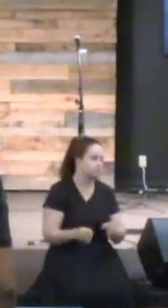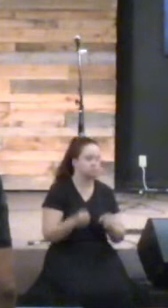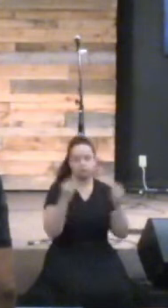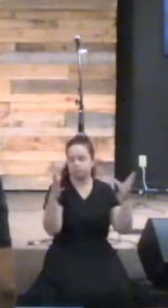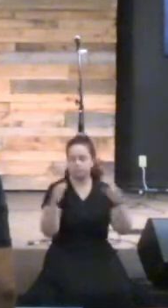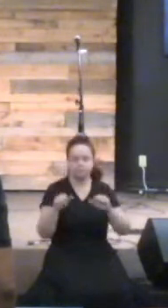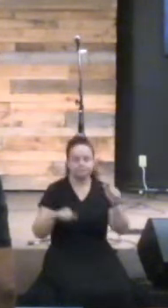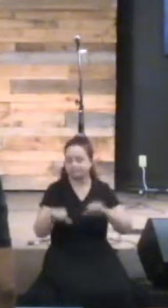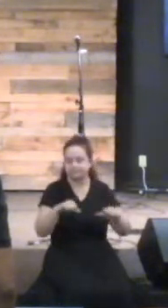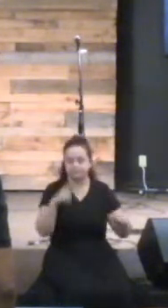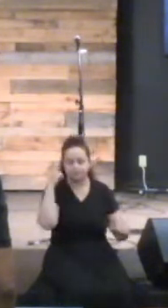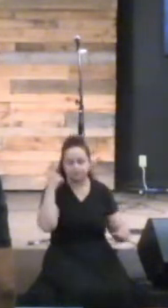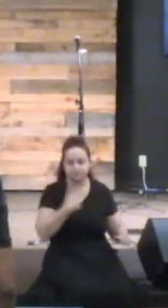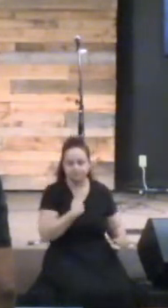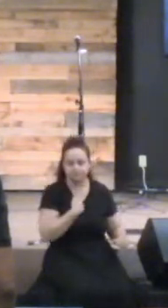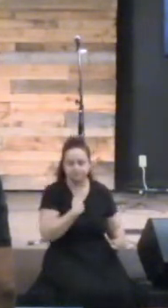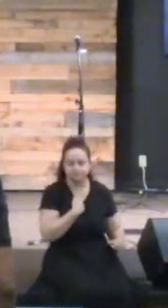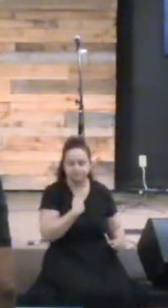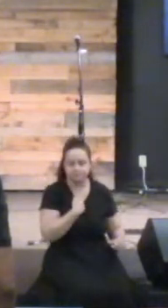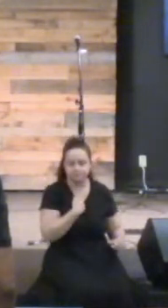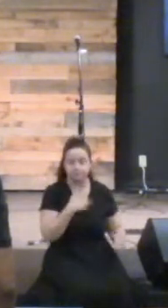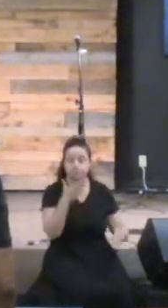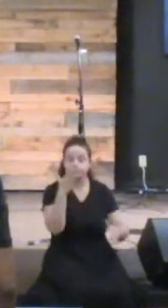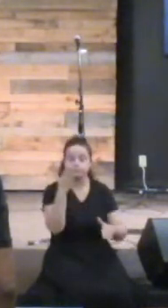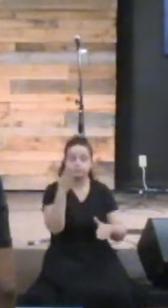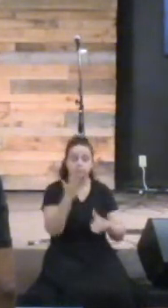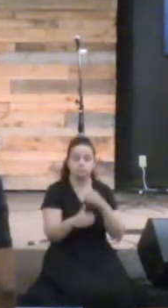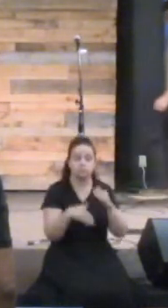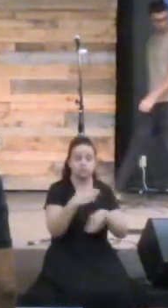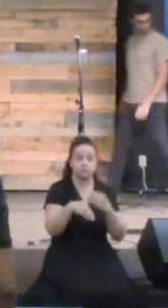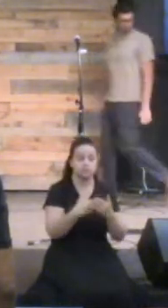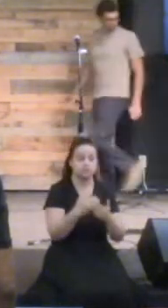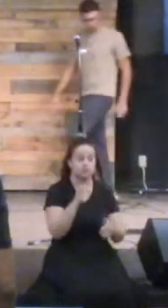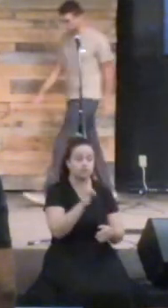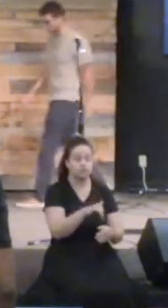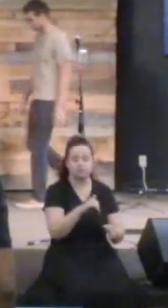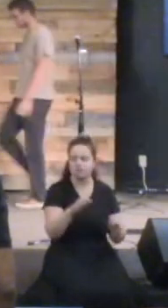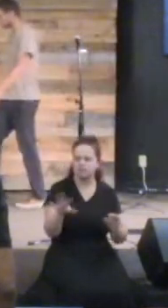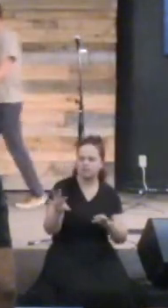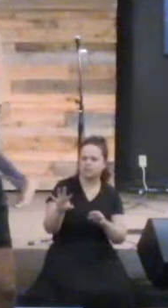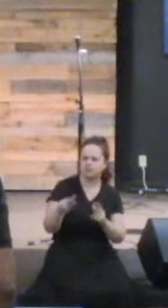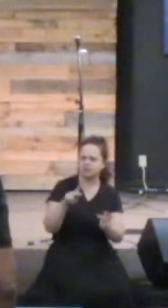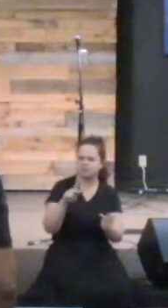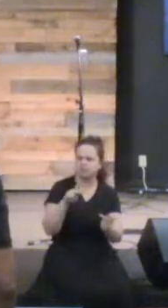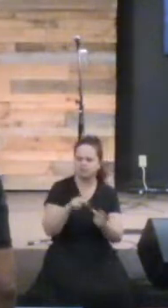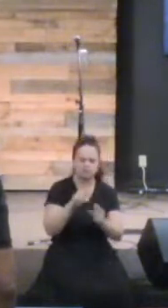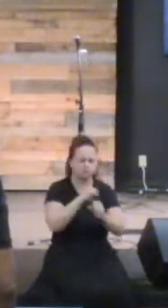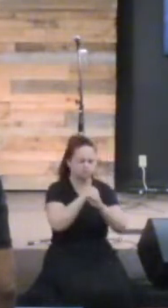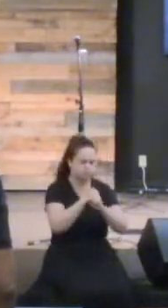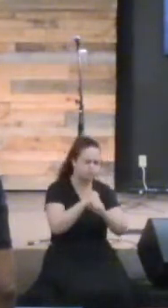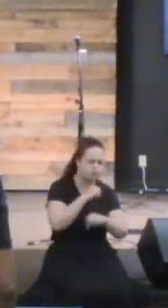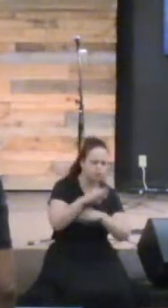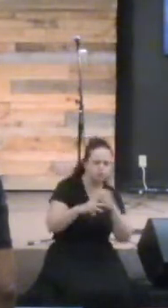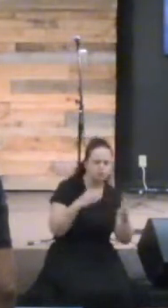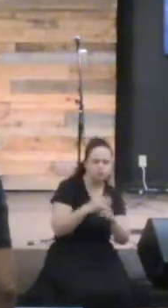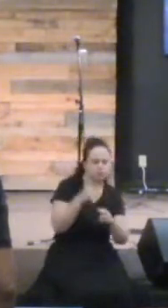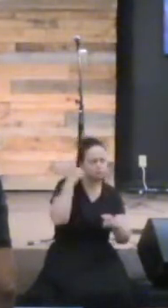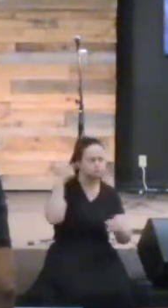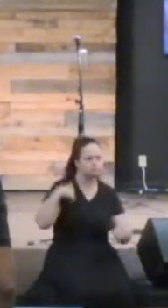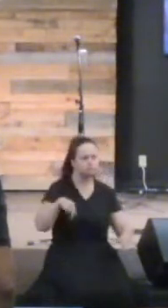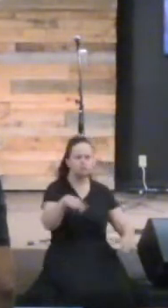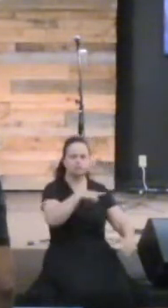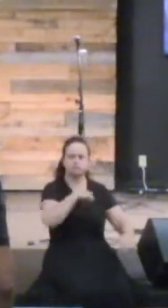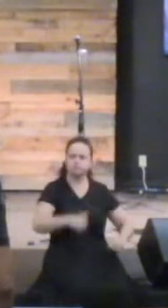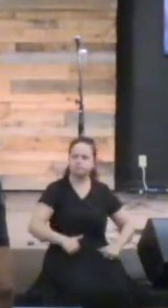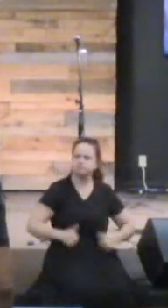but it it at the end of it all we have the perfect garden world for us to live on and then